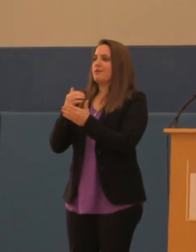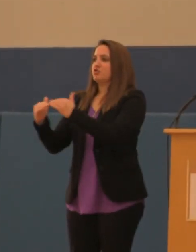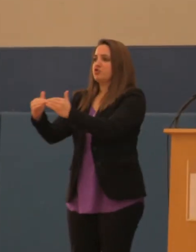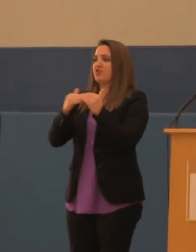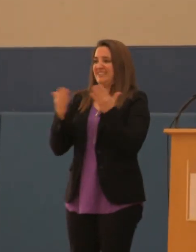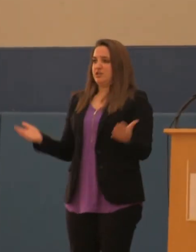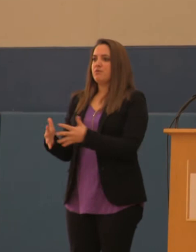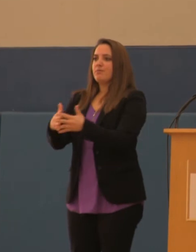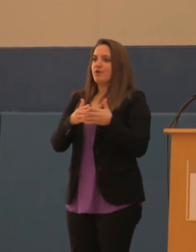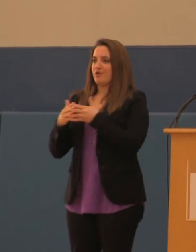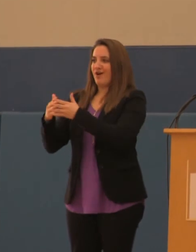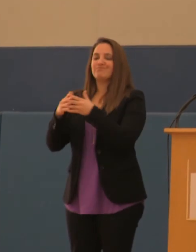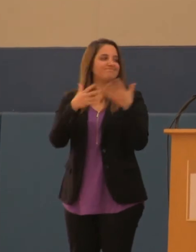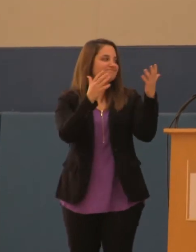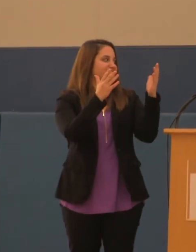in America.